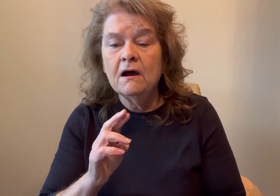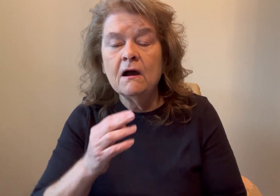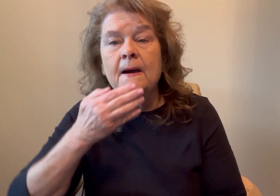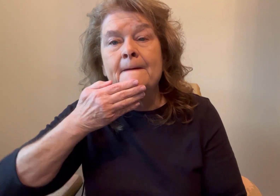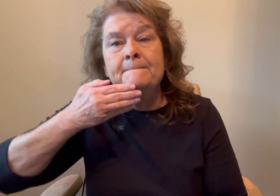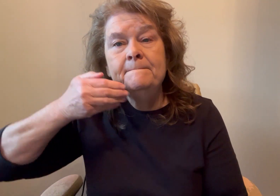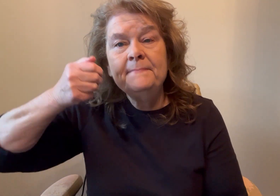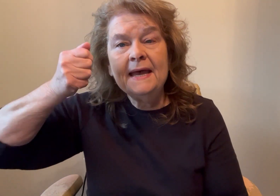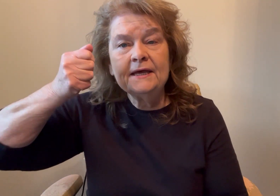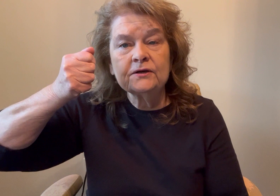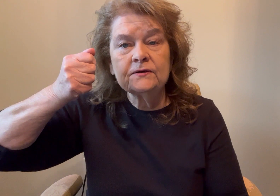are better,